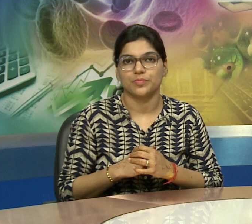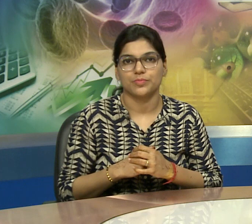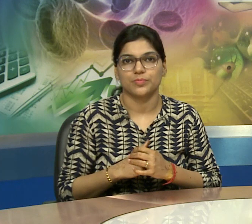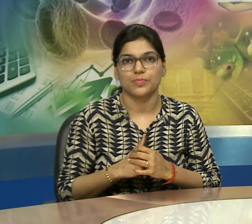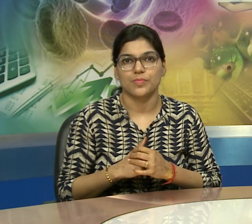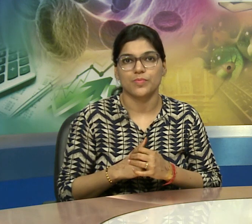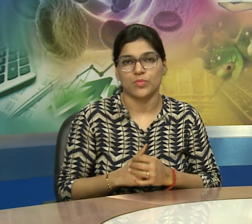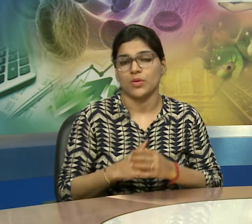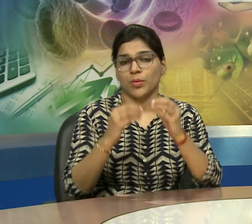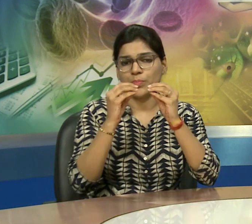Now,